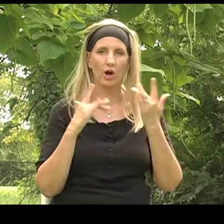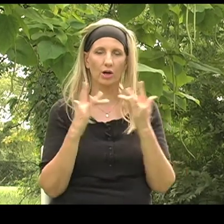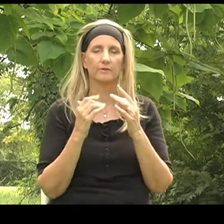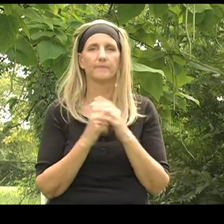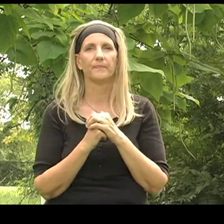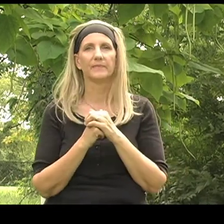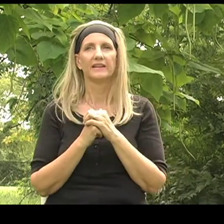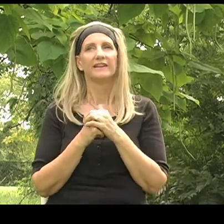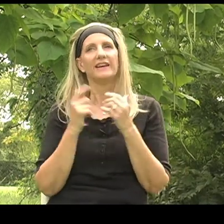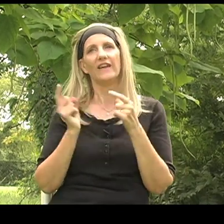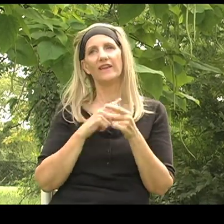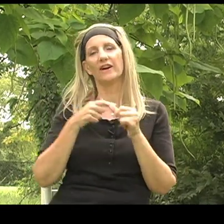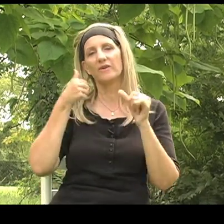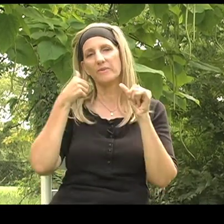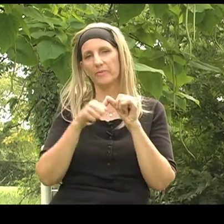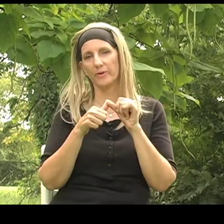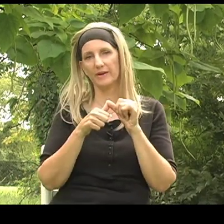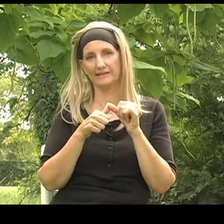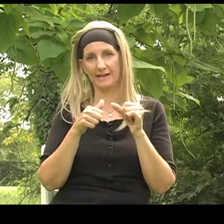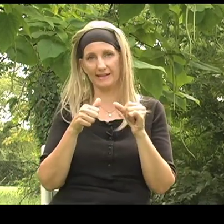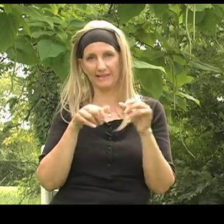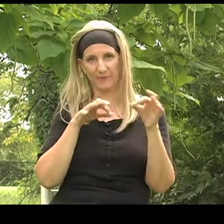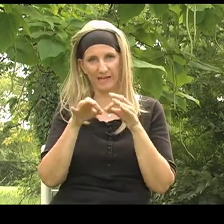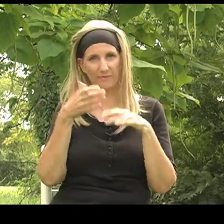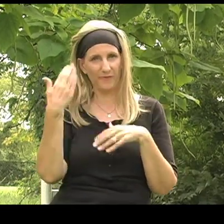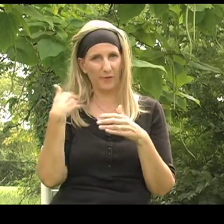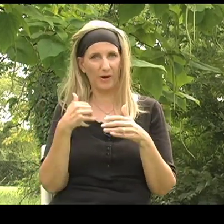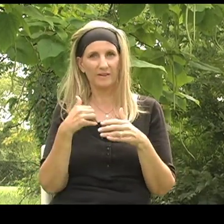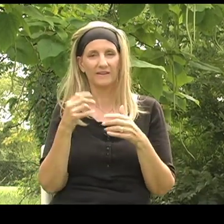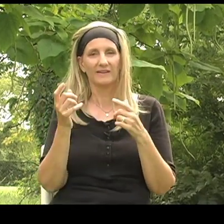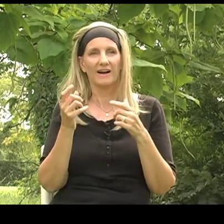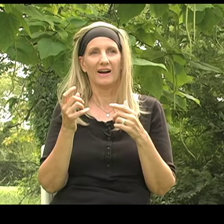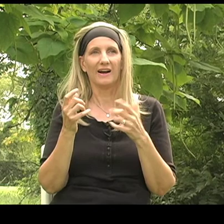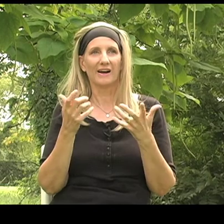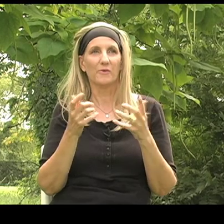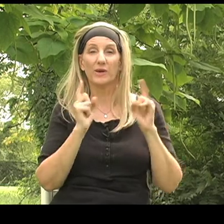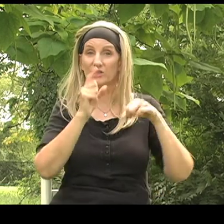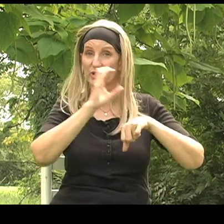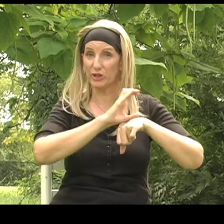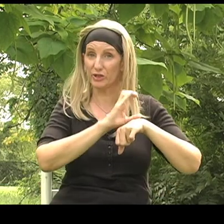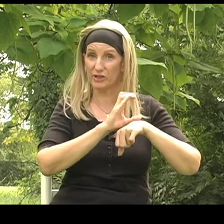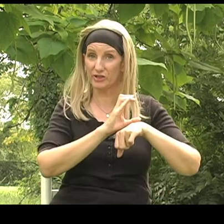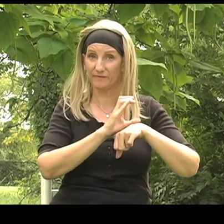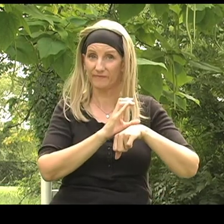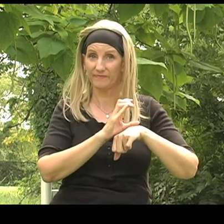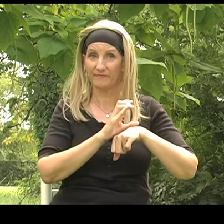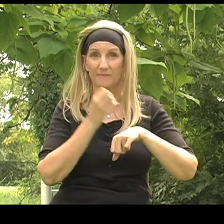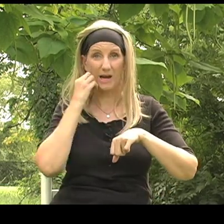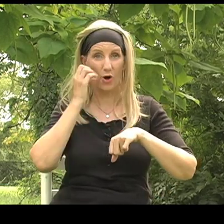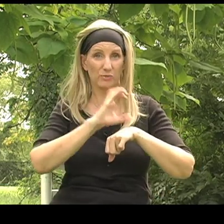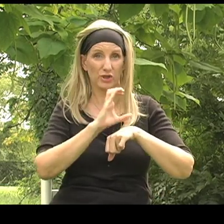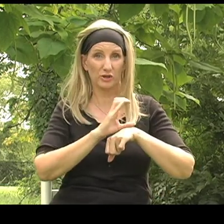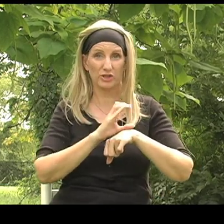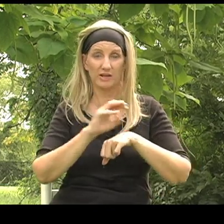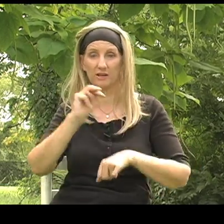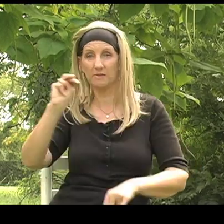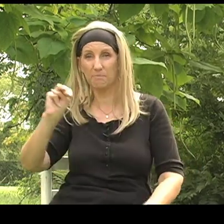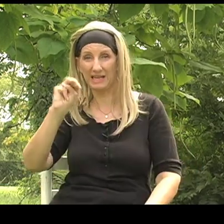heart. And then I remember, as I explained before, went to church, my home church in